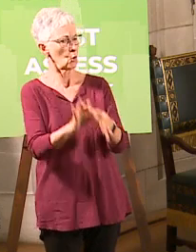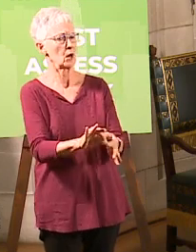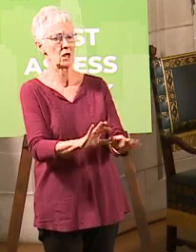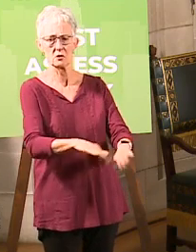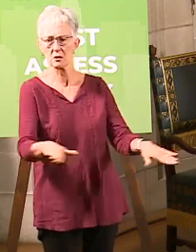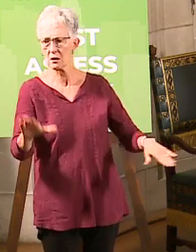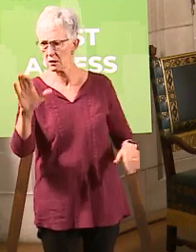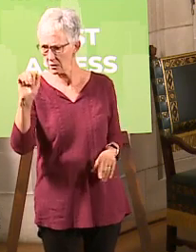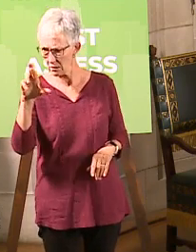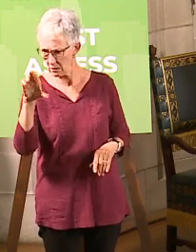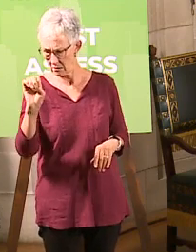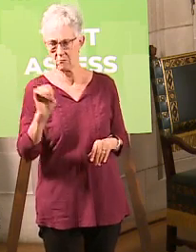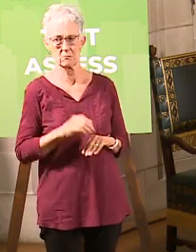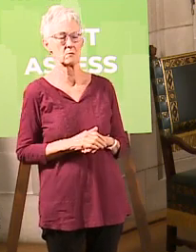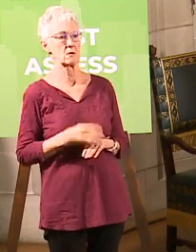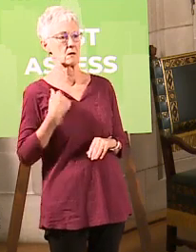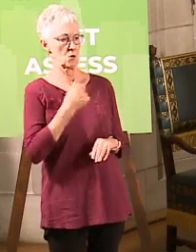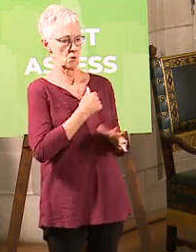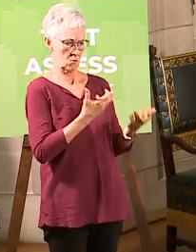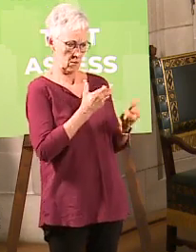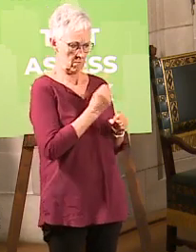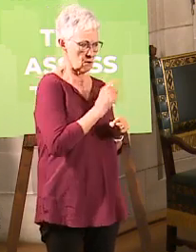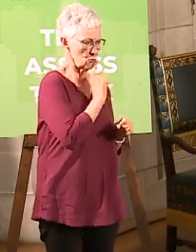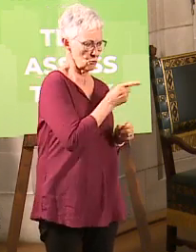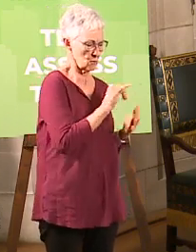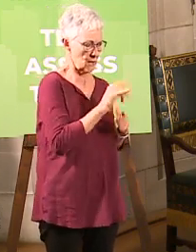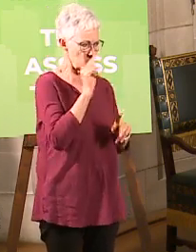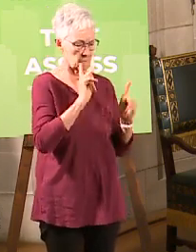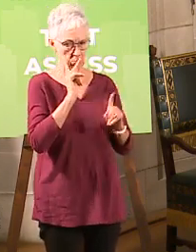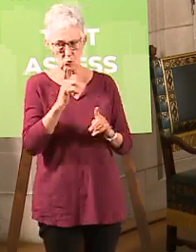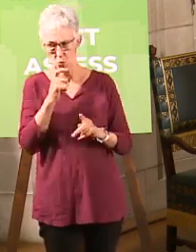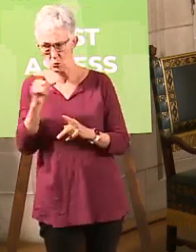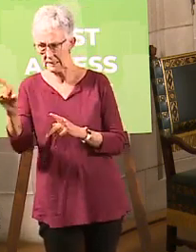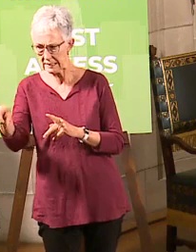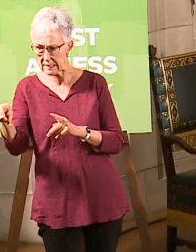Norfolk, Columbus, York, Lincoln, Fremont, Bellevue, and Omaha.